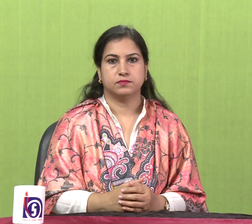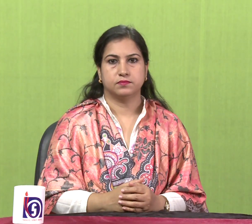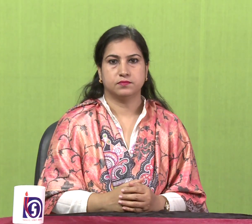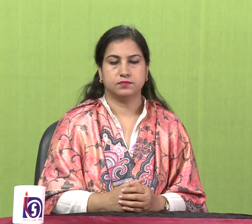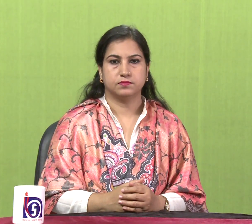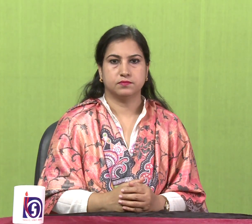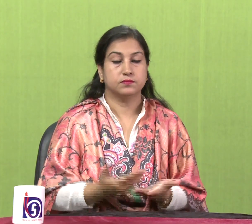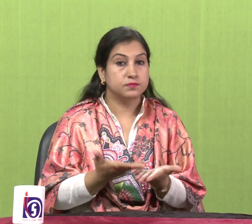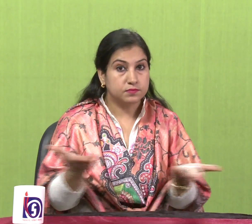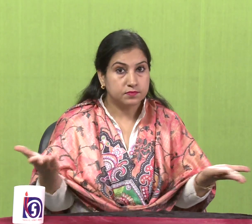Learners,